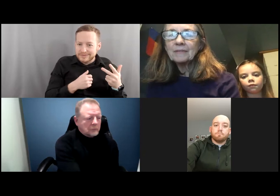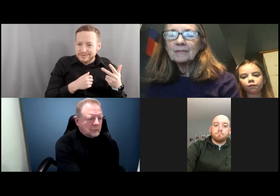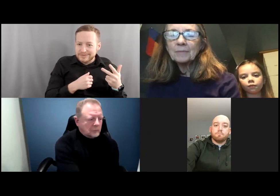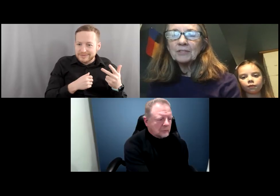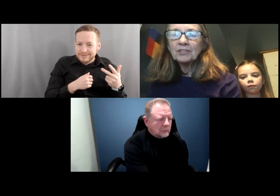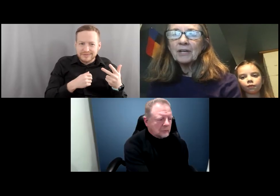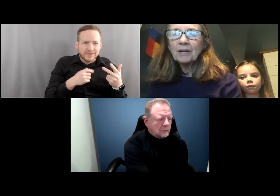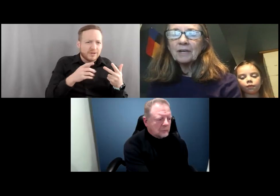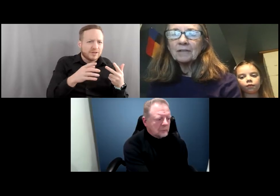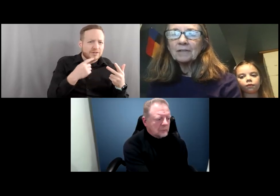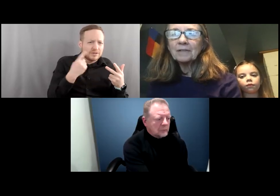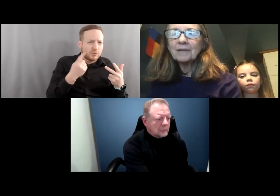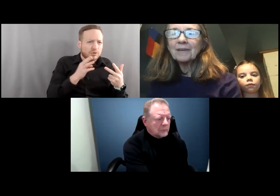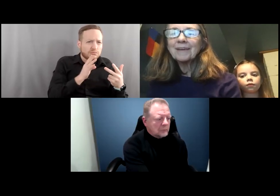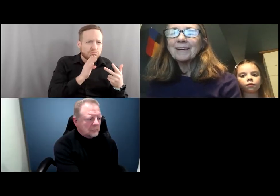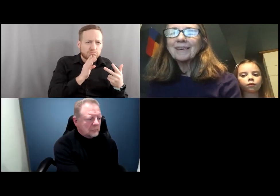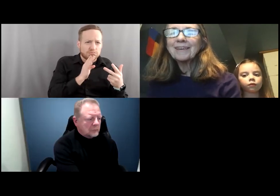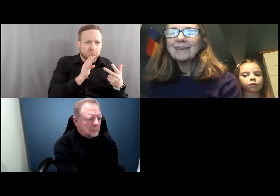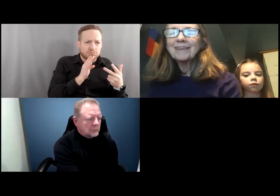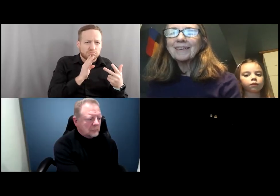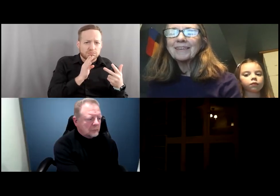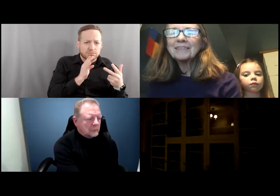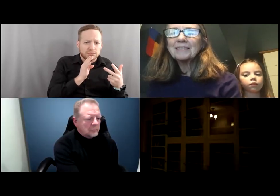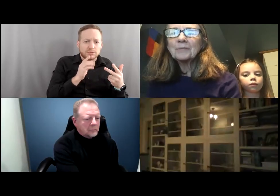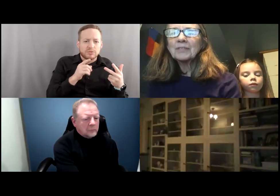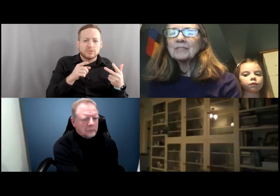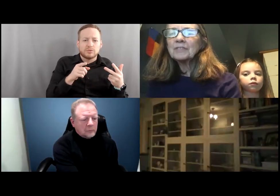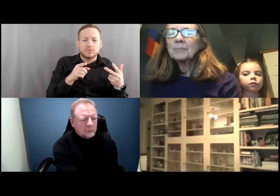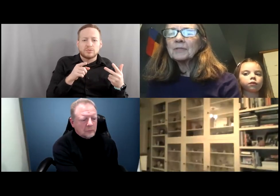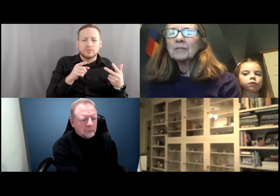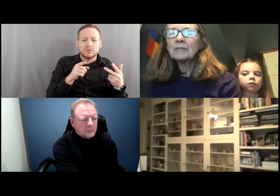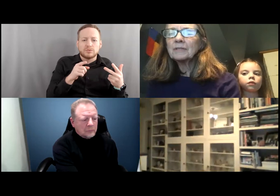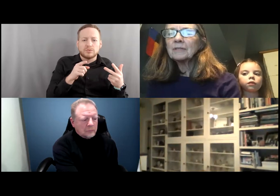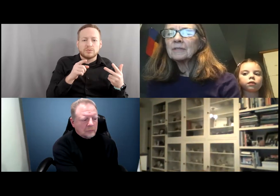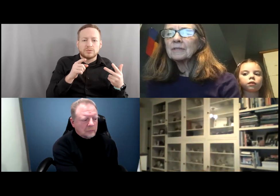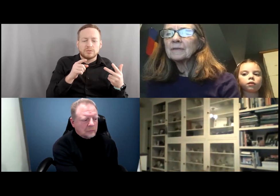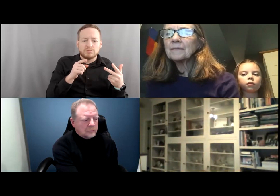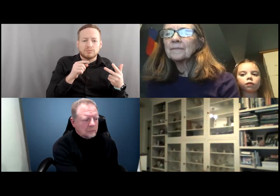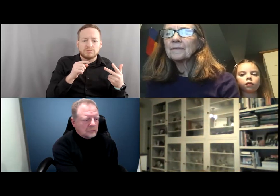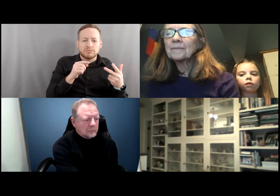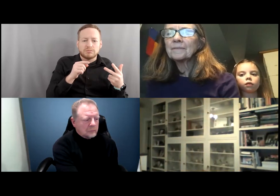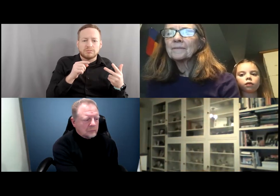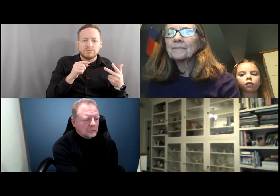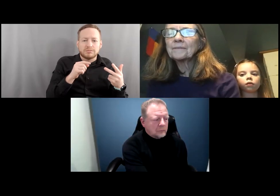I see some in the chat. Is somebody speaking?